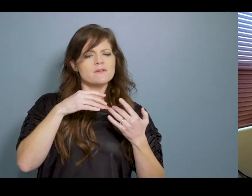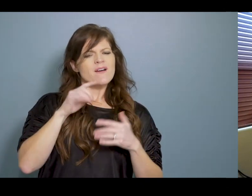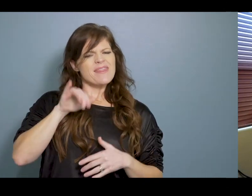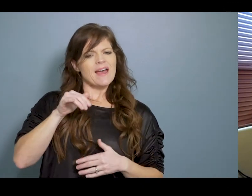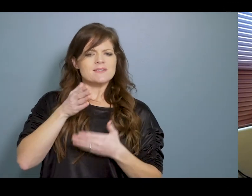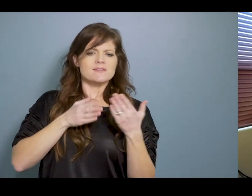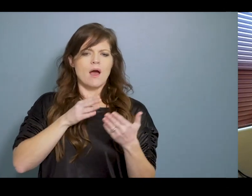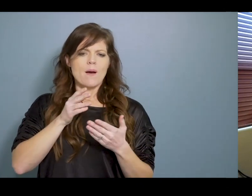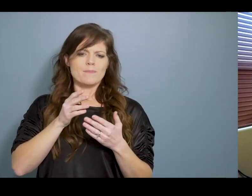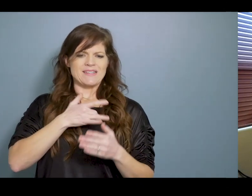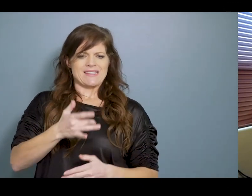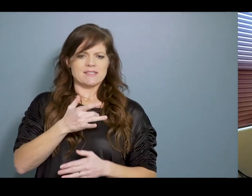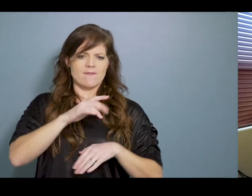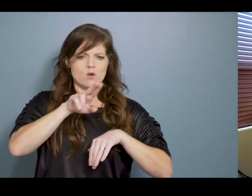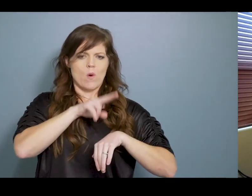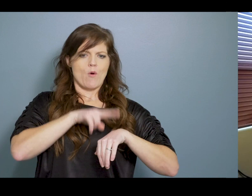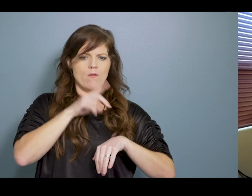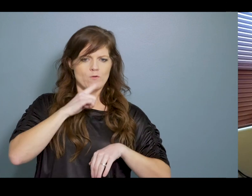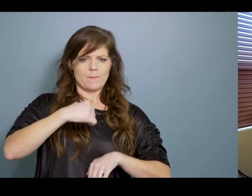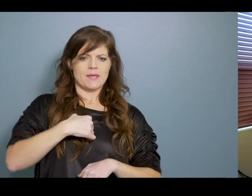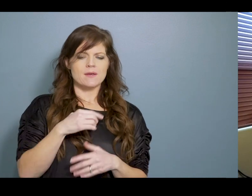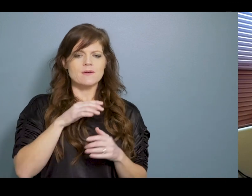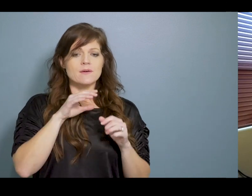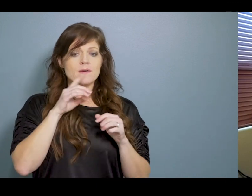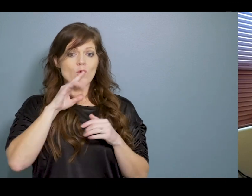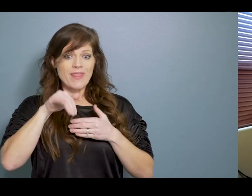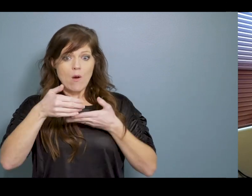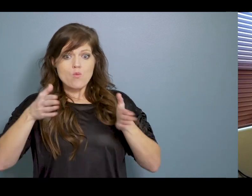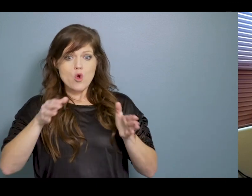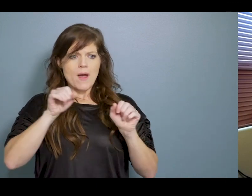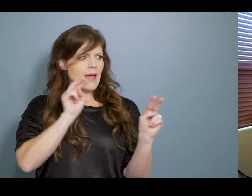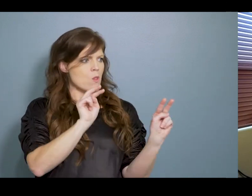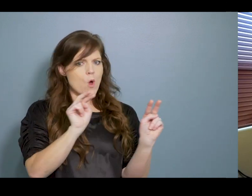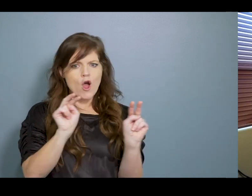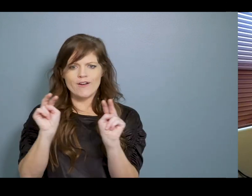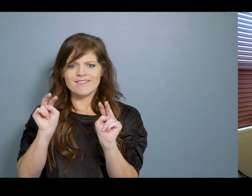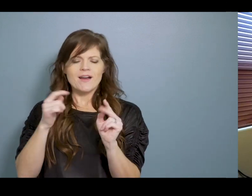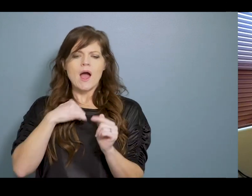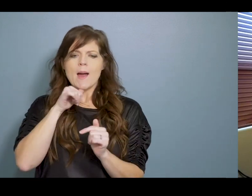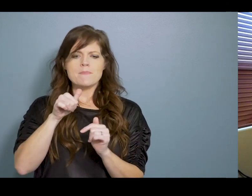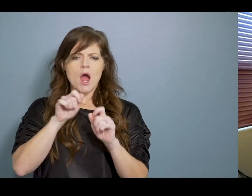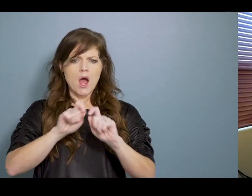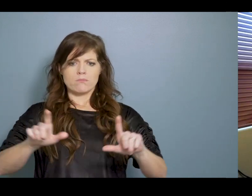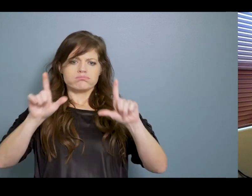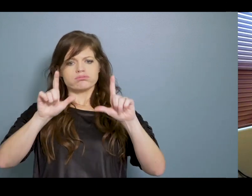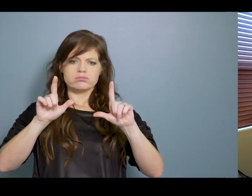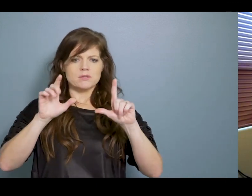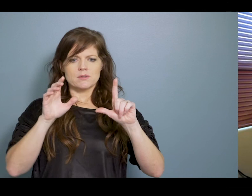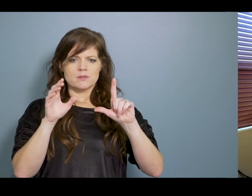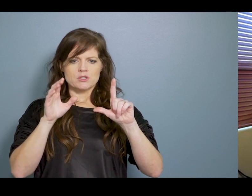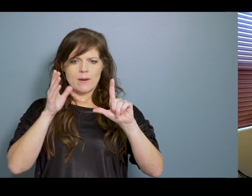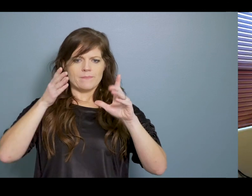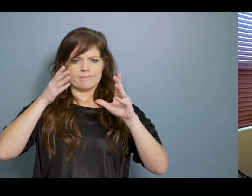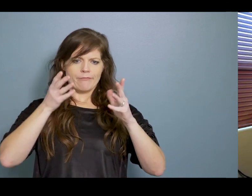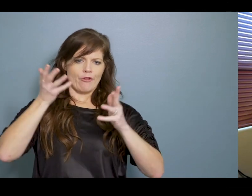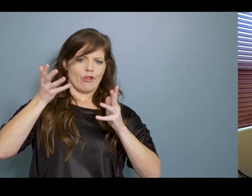work collaboratively with people in the same room. That I'm not a hologram. I'm a person who really